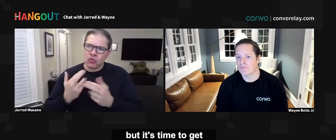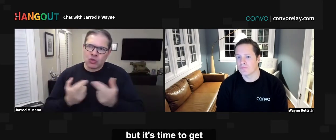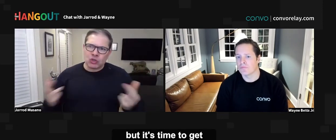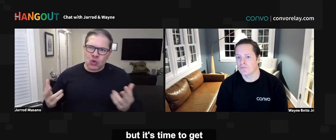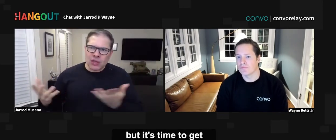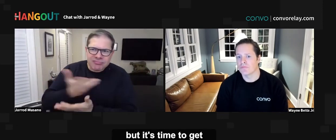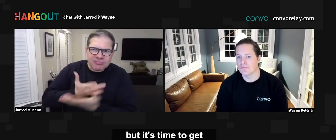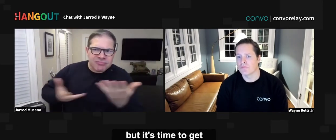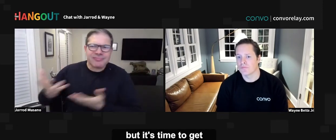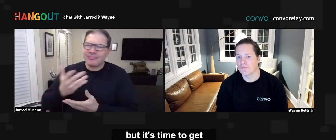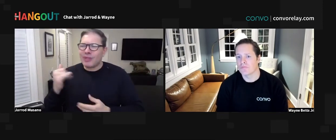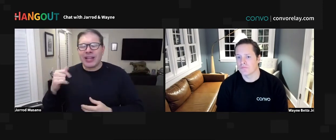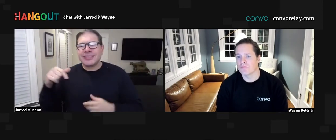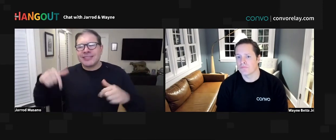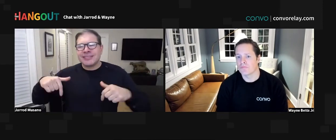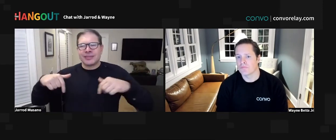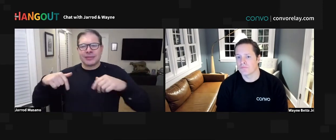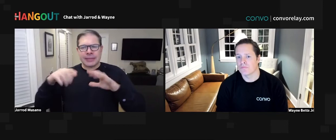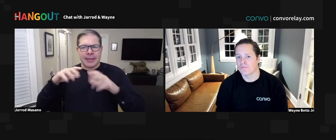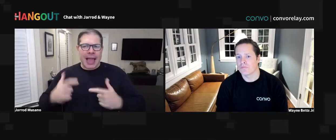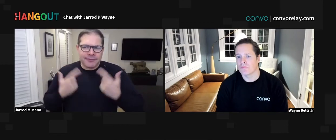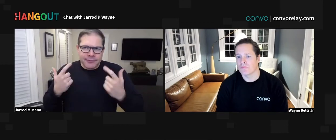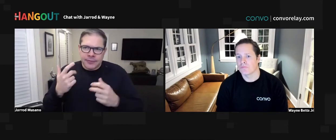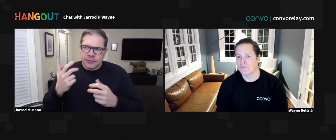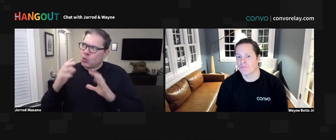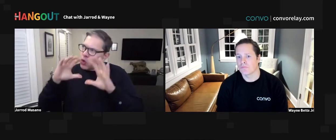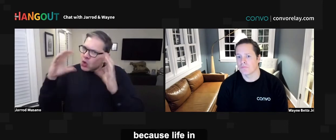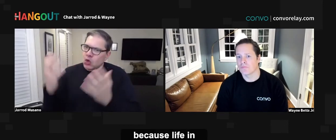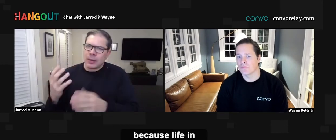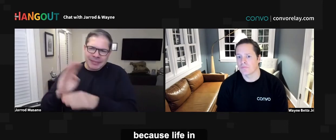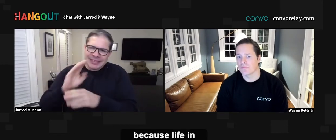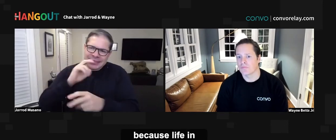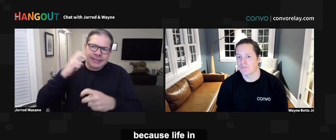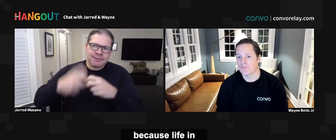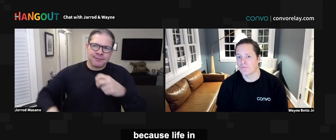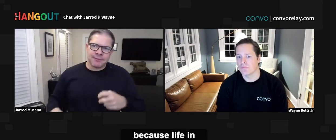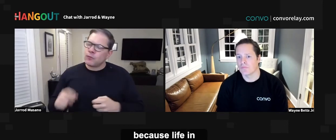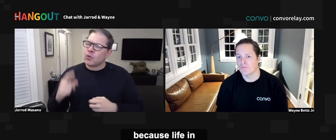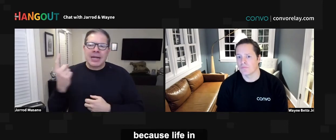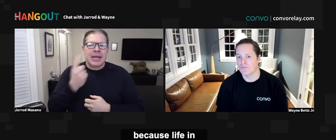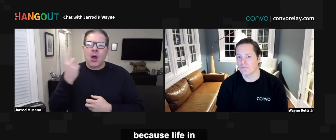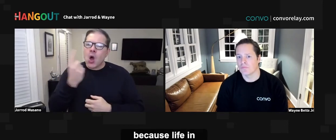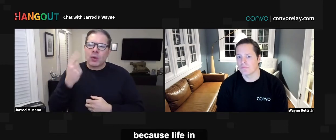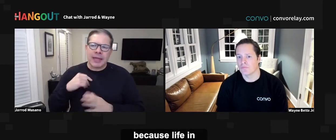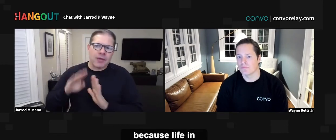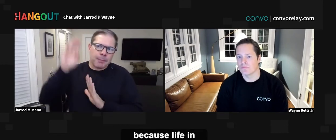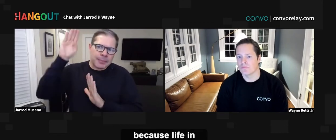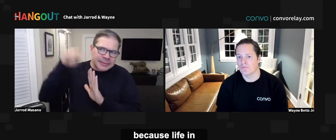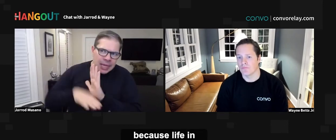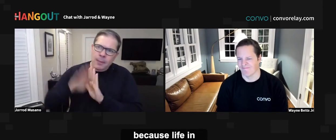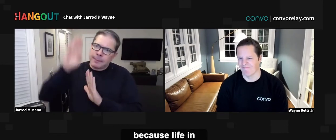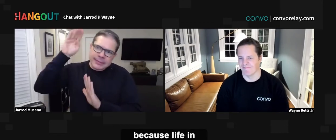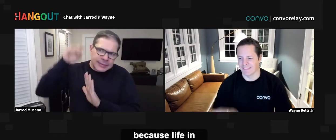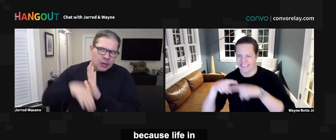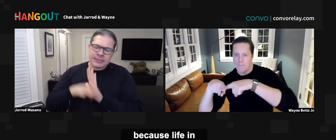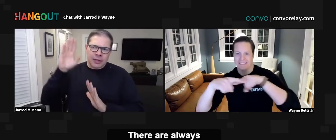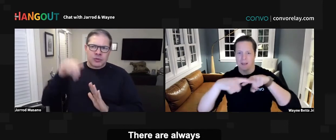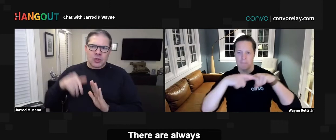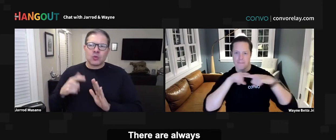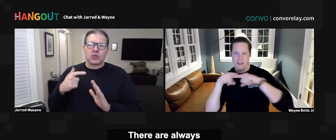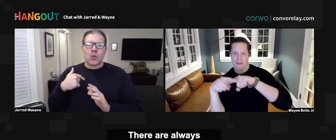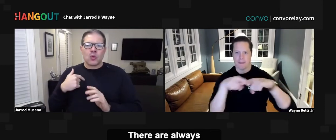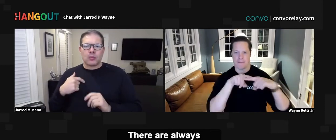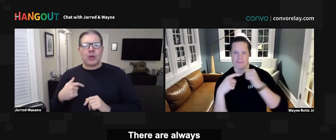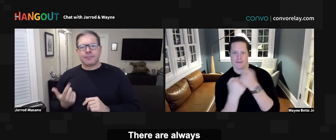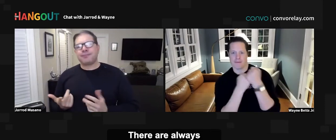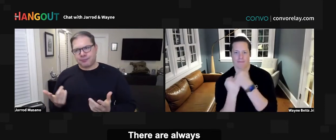get out there, to come back, start sharing resources, because life in this world is tough. There